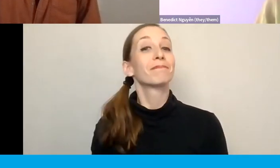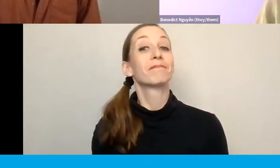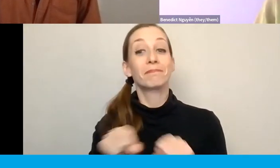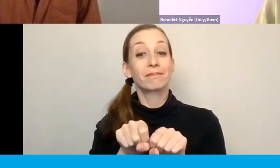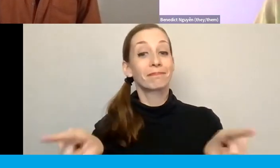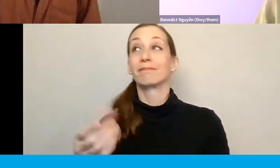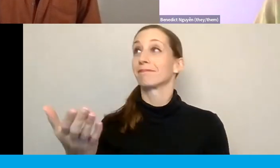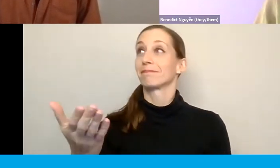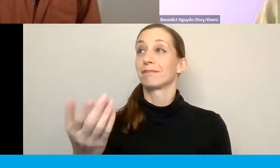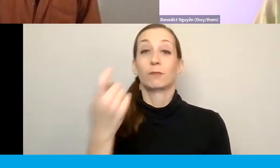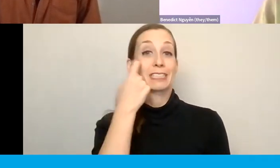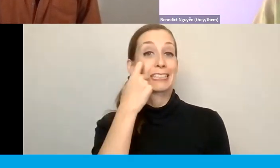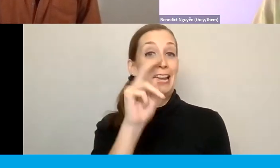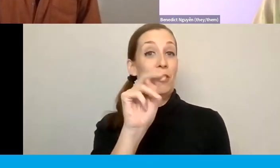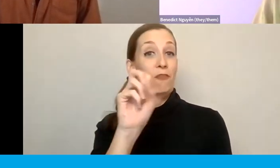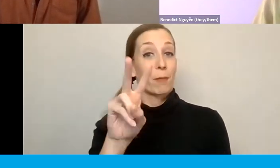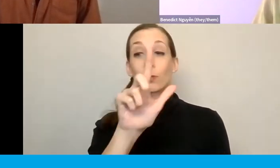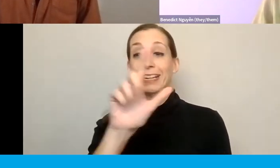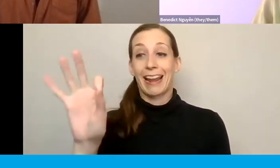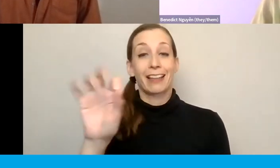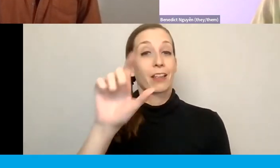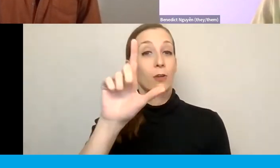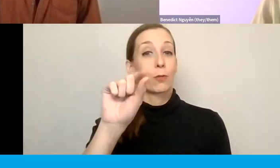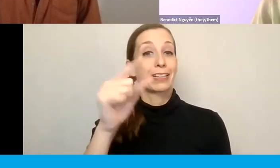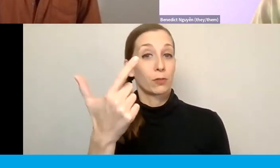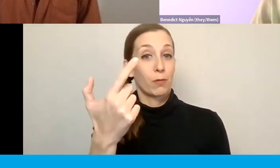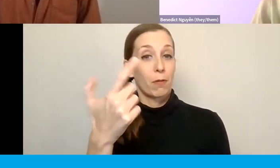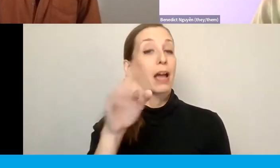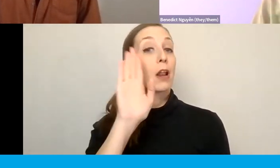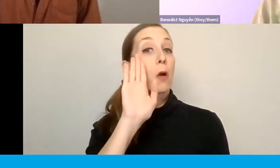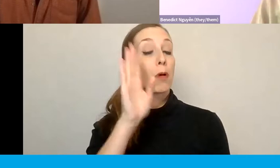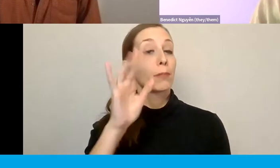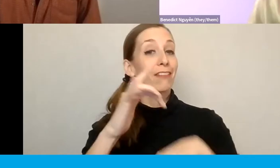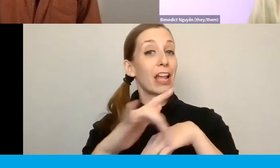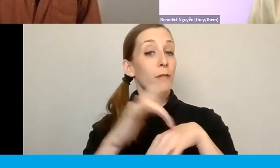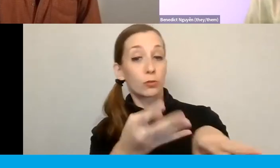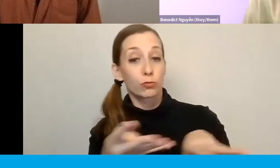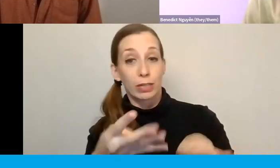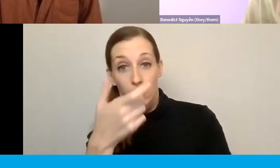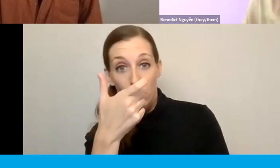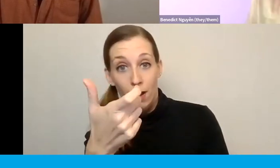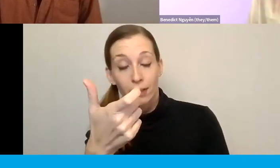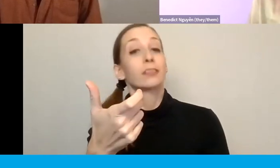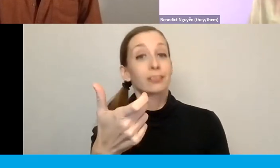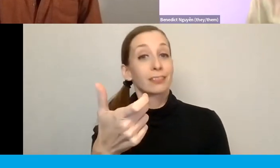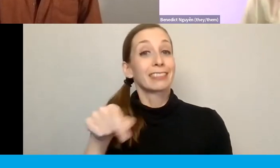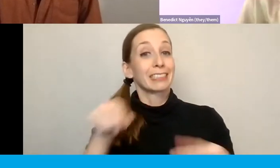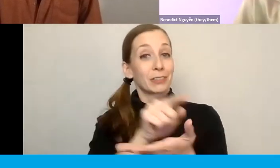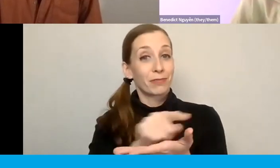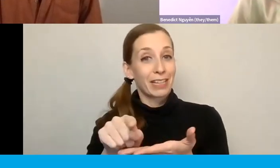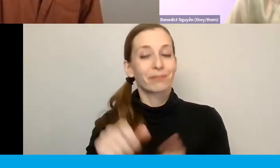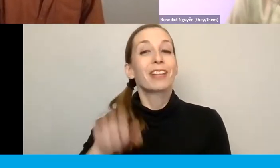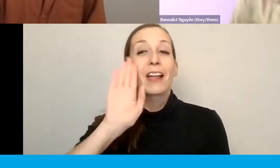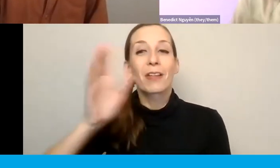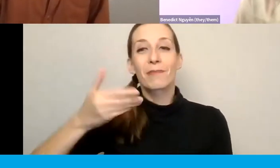film is available to stream through December 13th. My name is Benedict, Nguyễn. My pronouns are they,